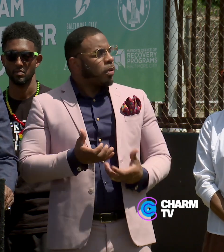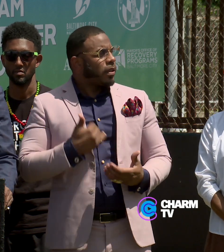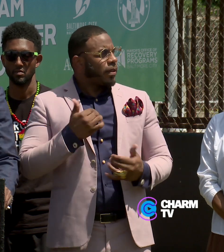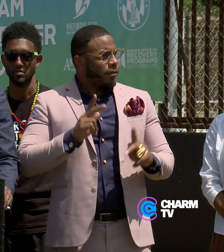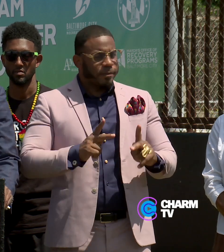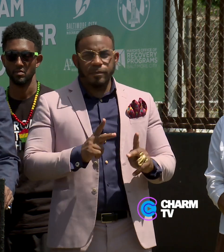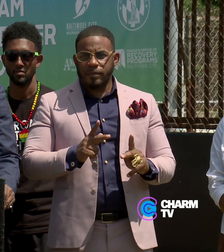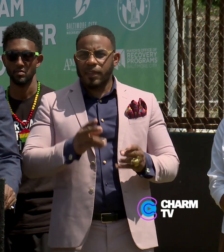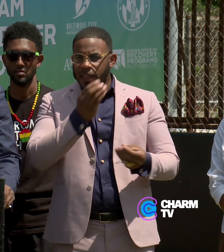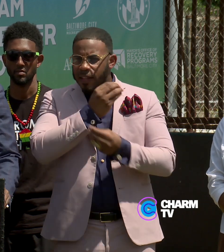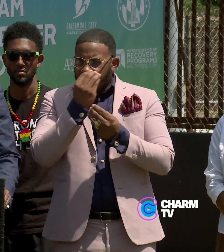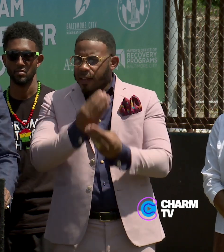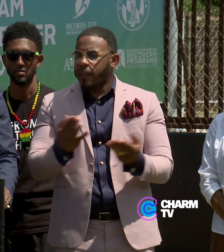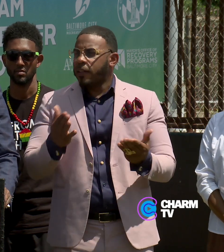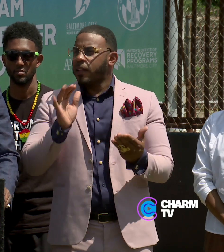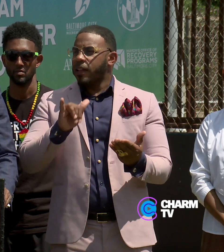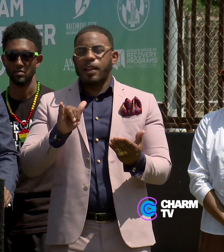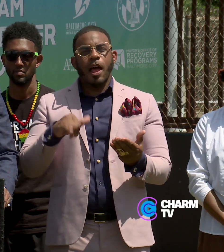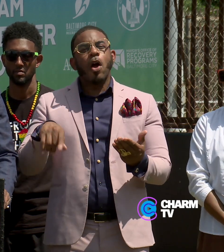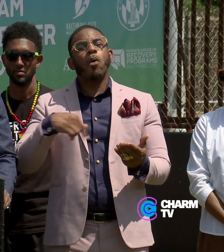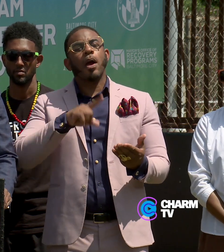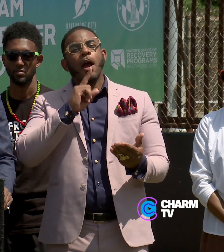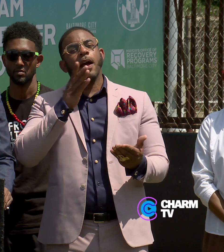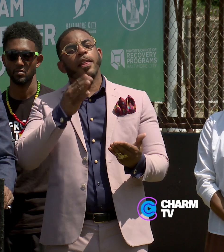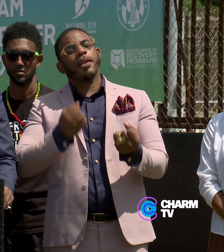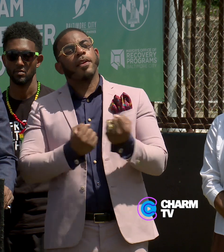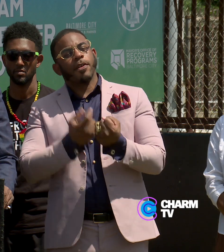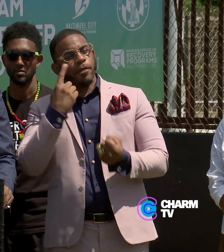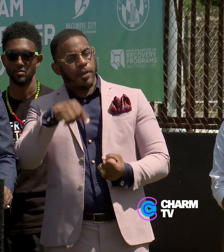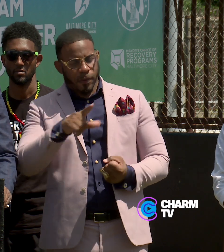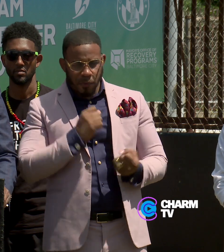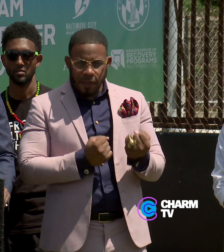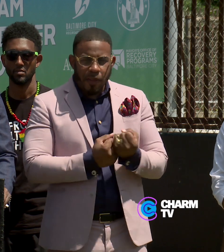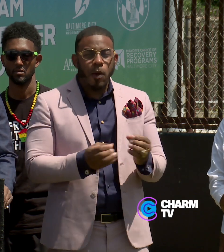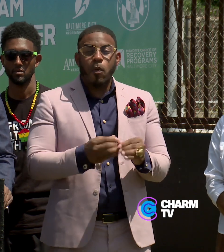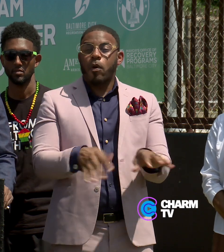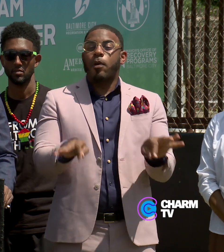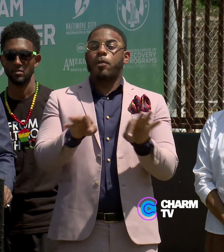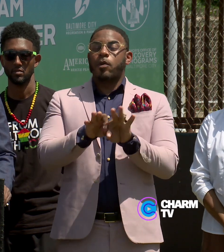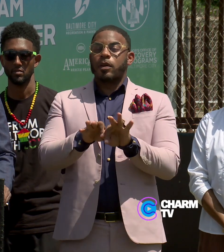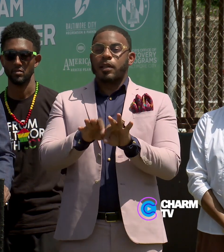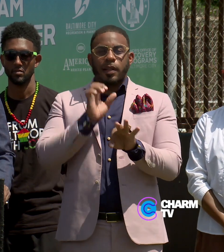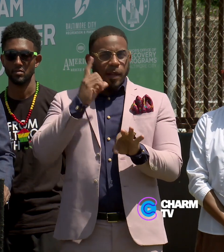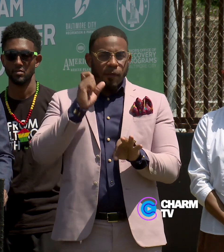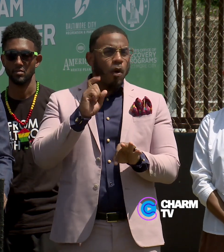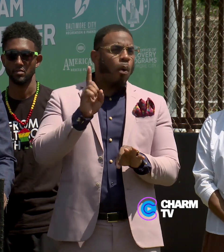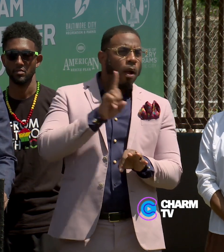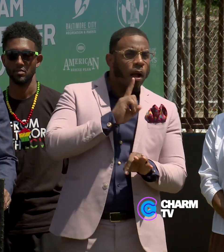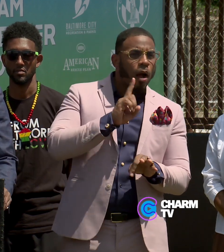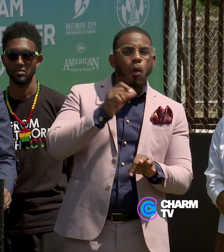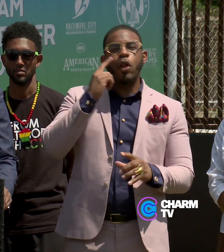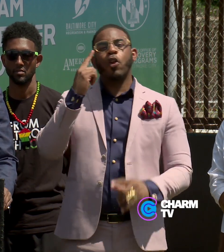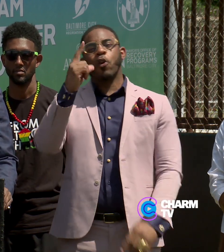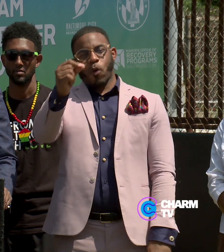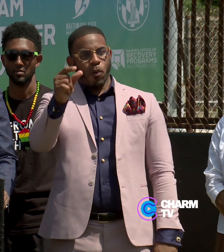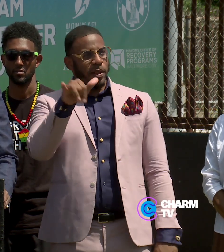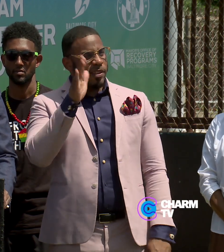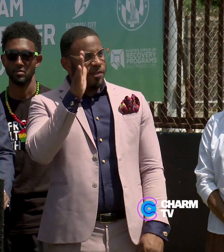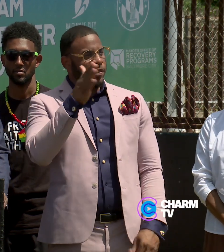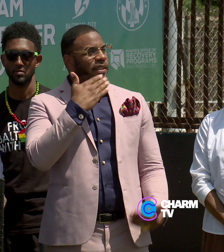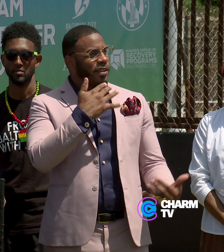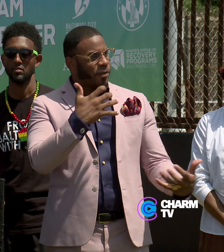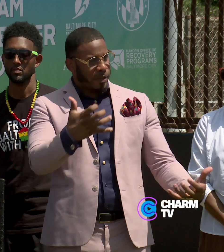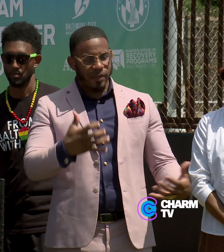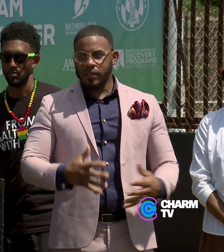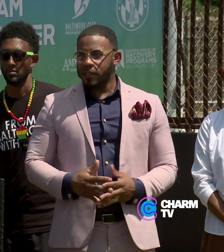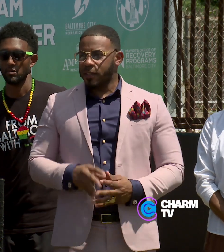folks and letting them know that we are there for them. We're there, more importantly, not for where they are, but where they're going, and that's their future. So thank you